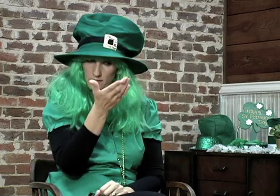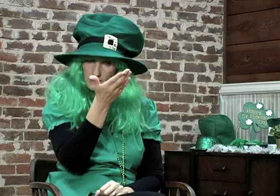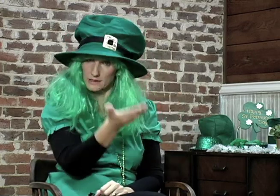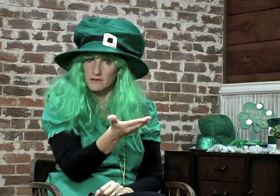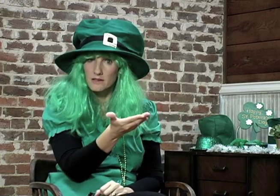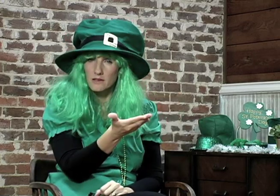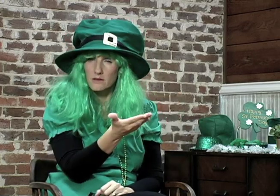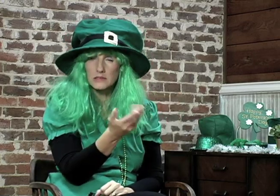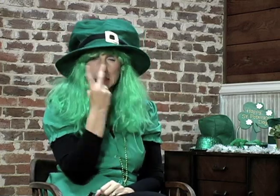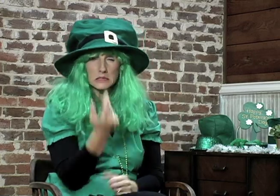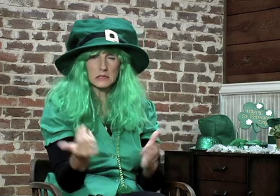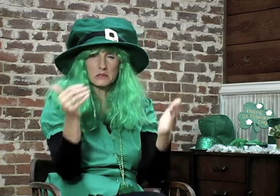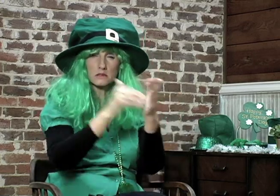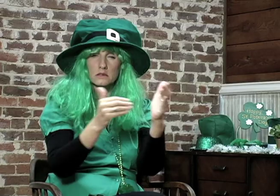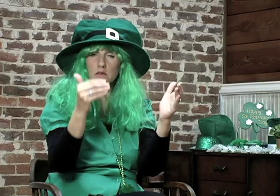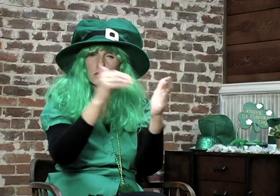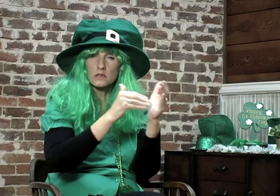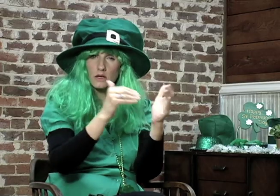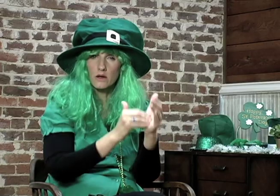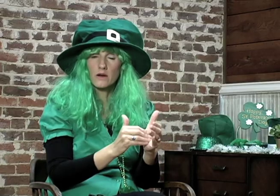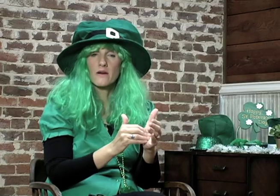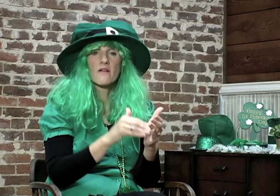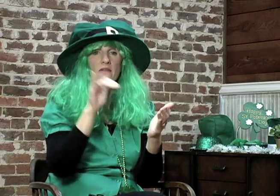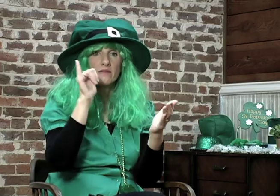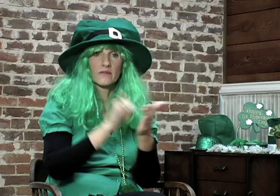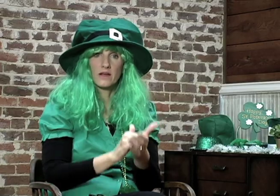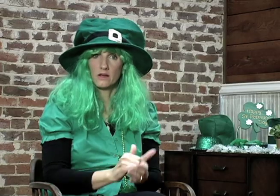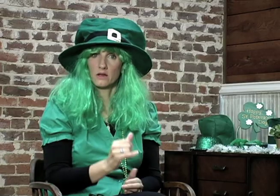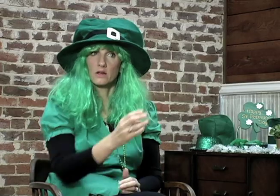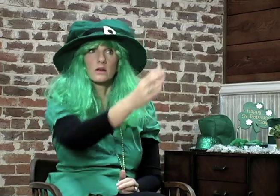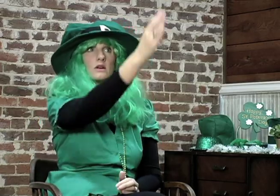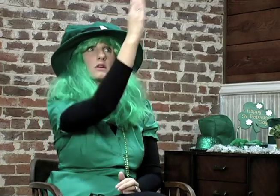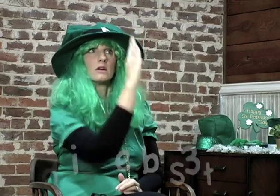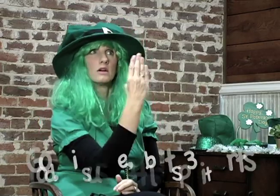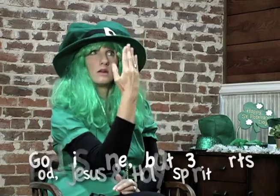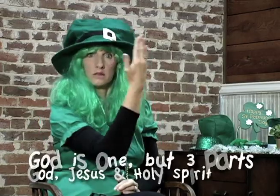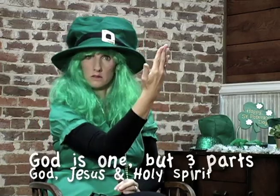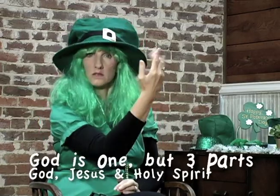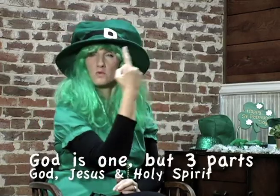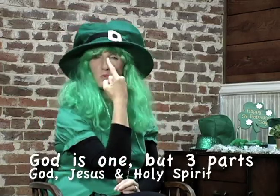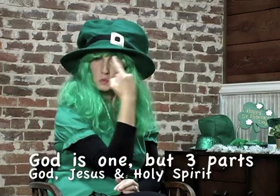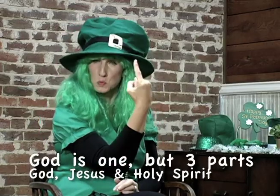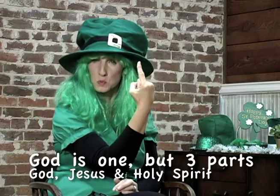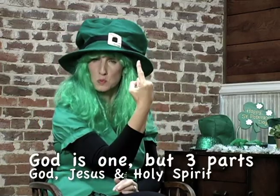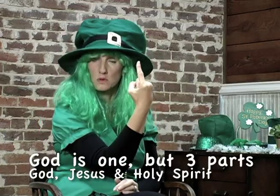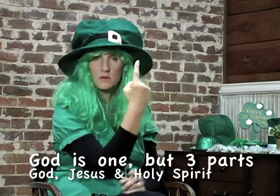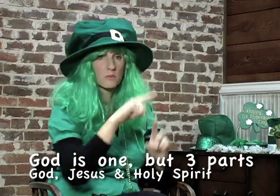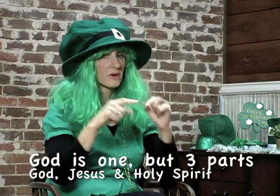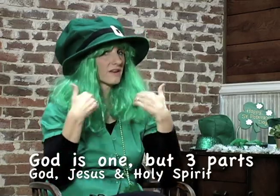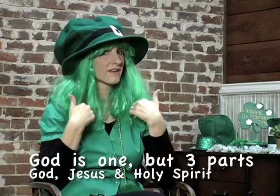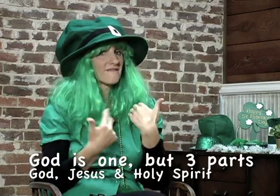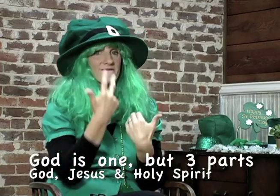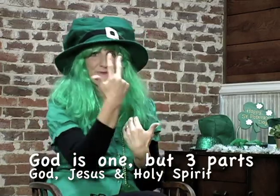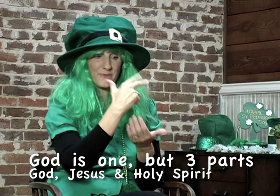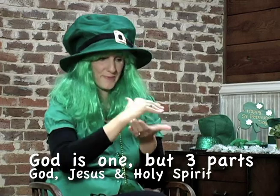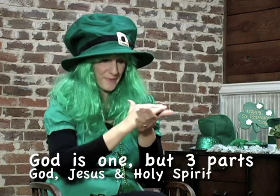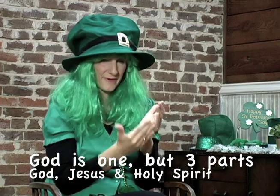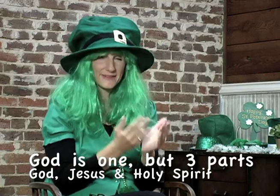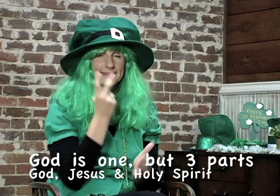the concept is truly there. You see it again and again throughout Scripture. God is one. But He